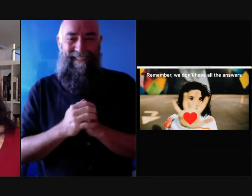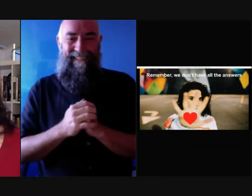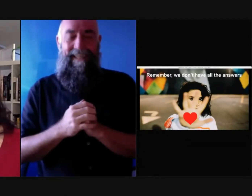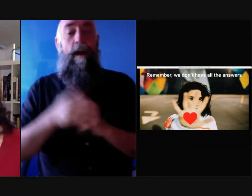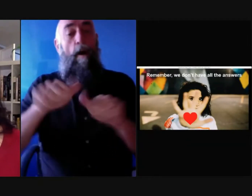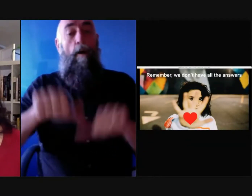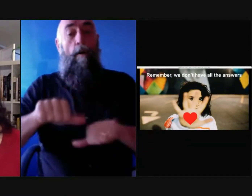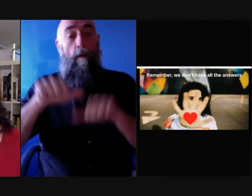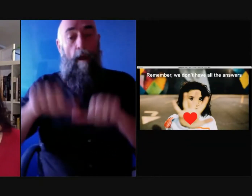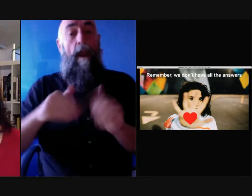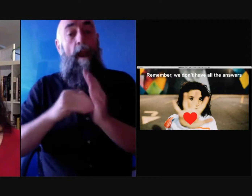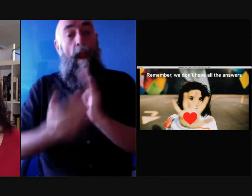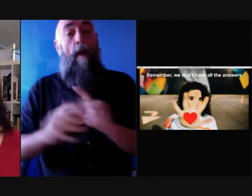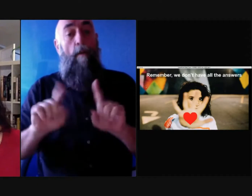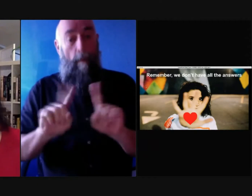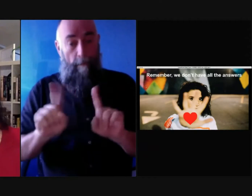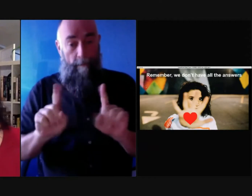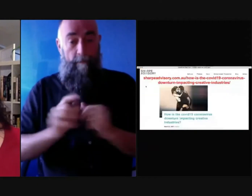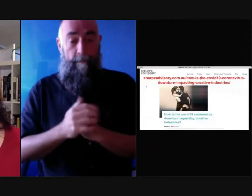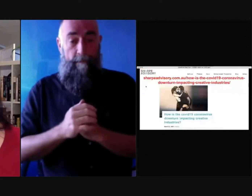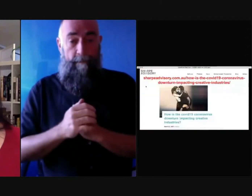All right, now,